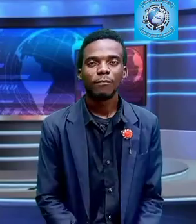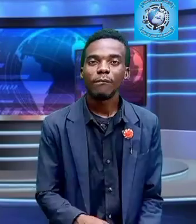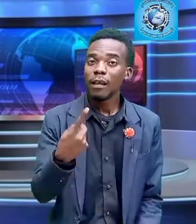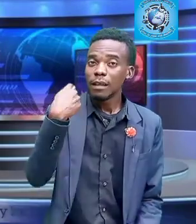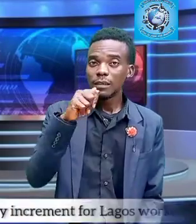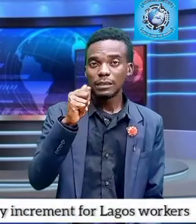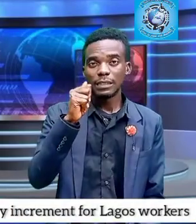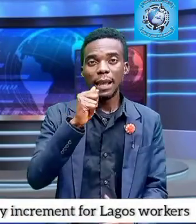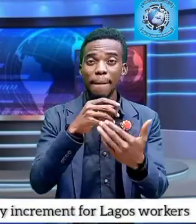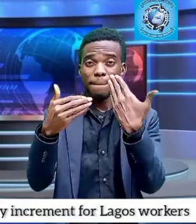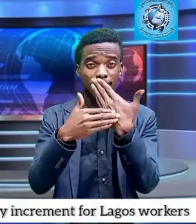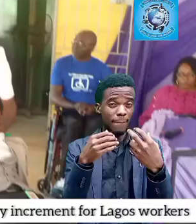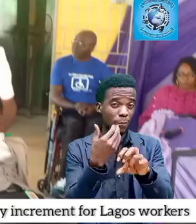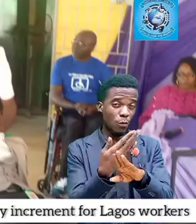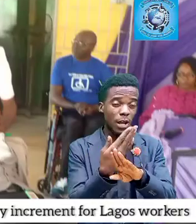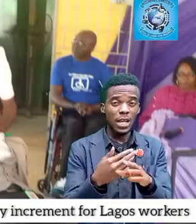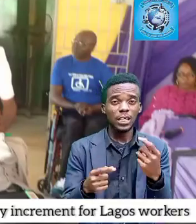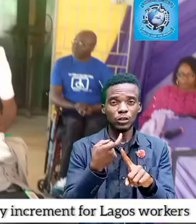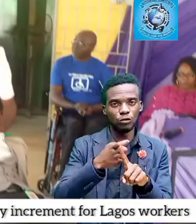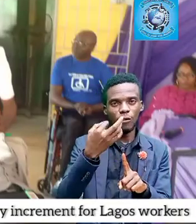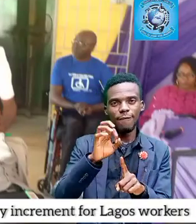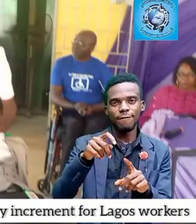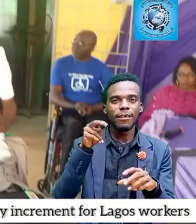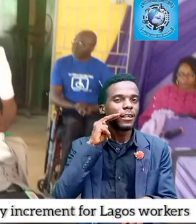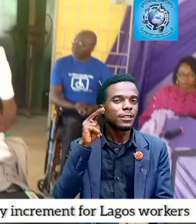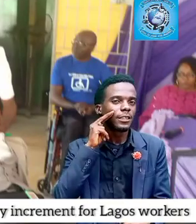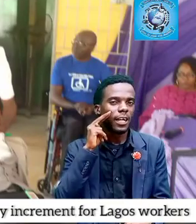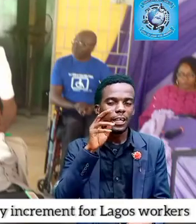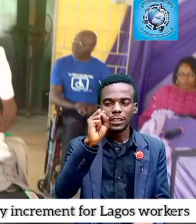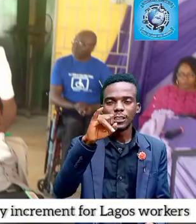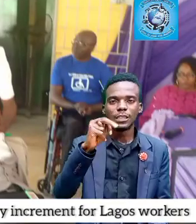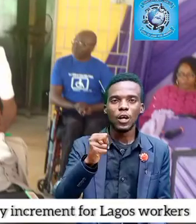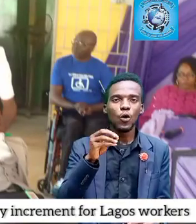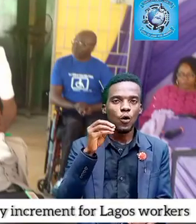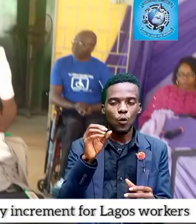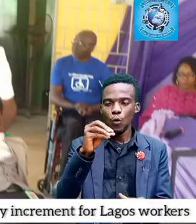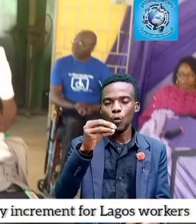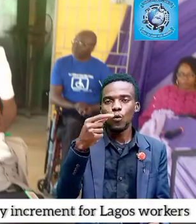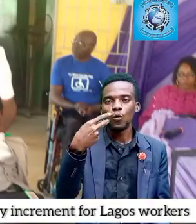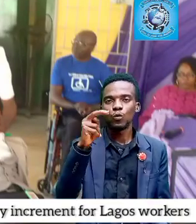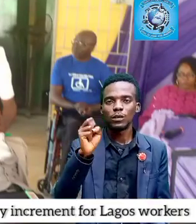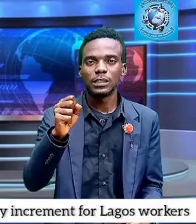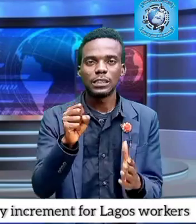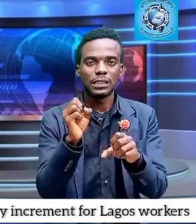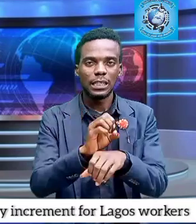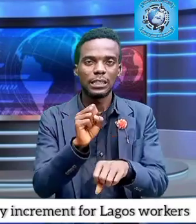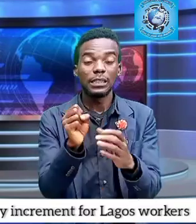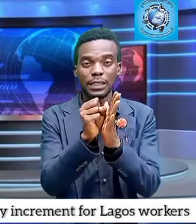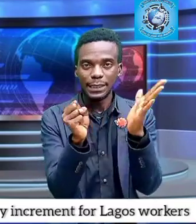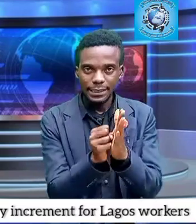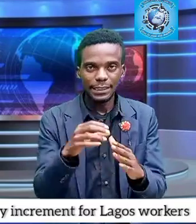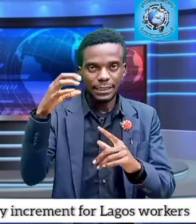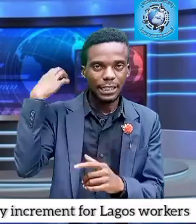The Spinal Cord Injury Association of Nigeria, SIAN, Ogun State Chairman Mr. Ayodele, has called for training